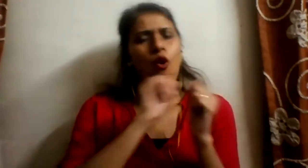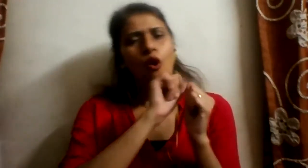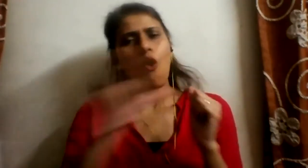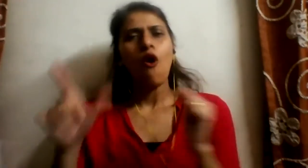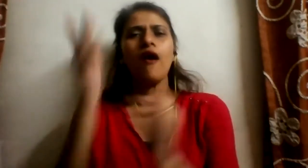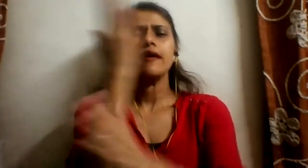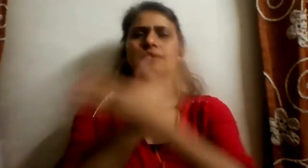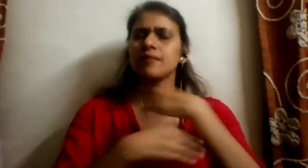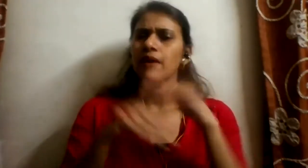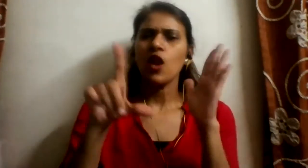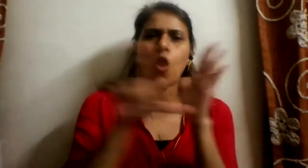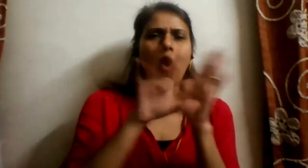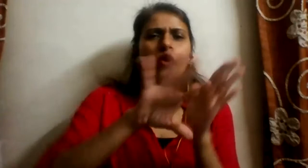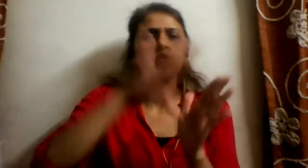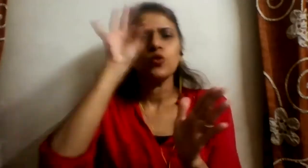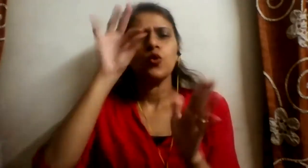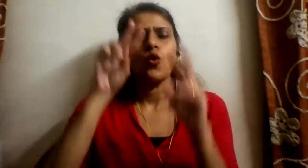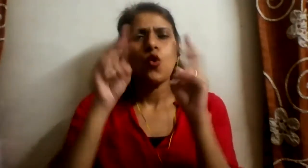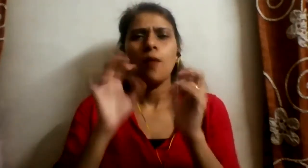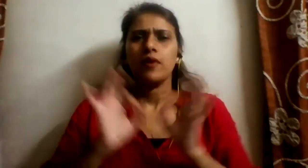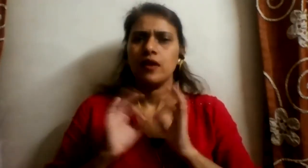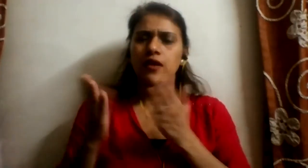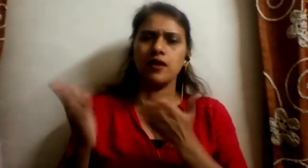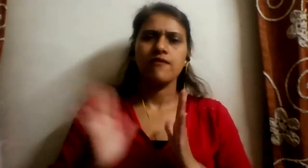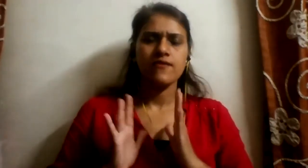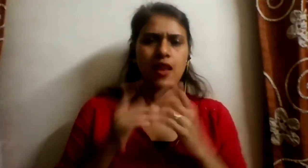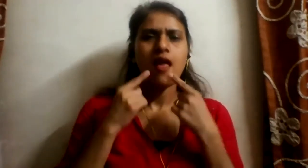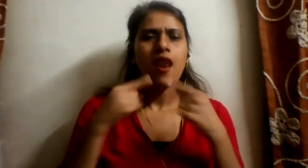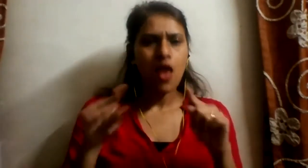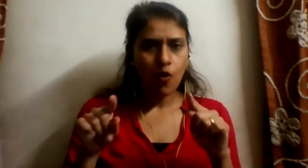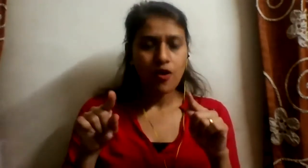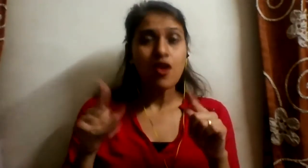subject, and to be supported in preparation of their exams.